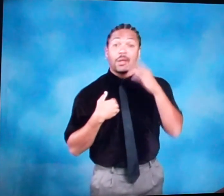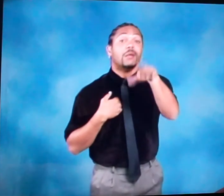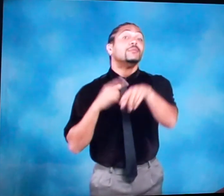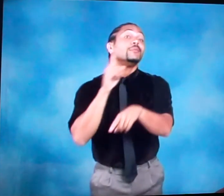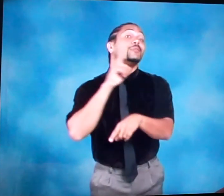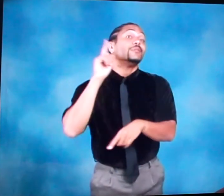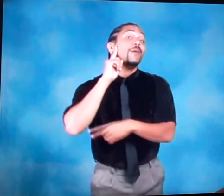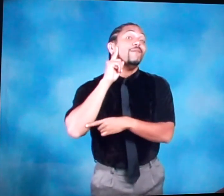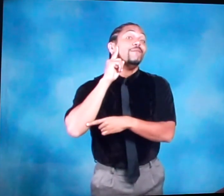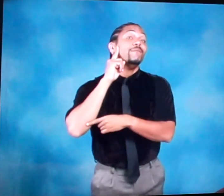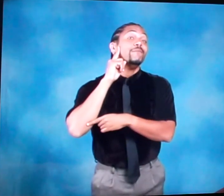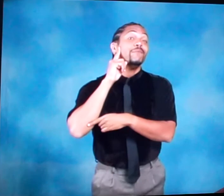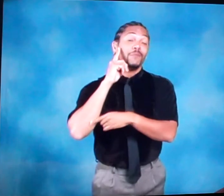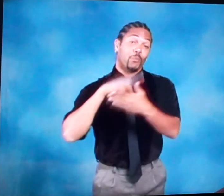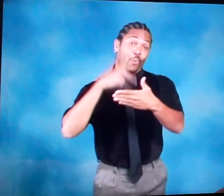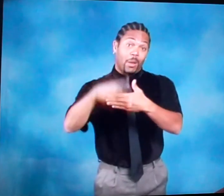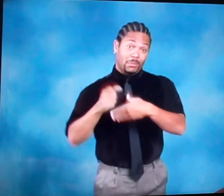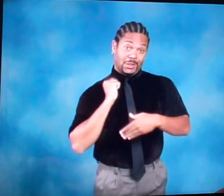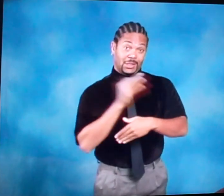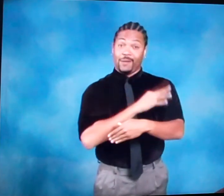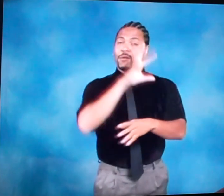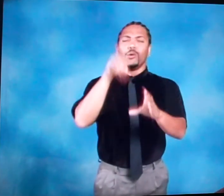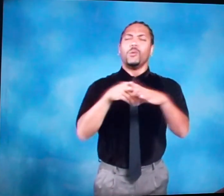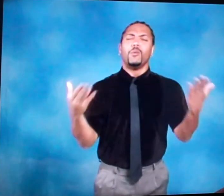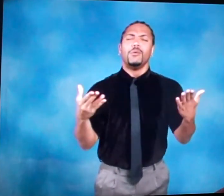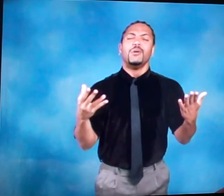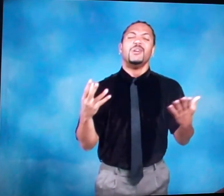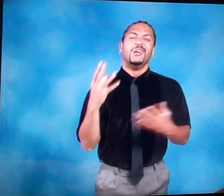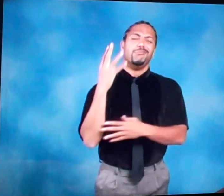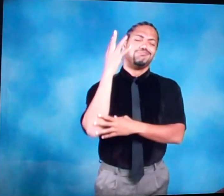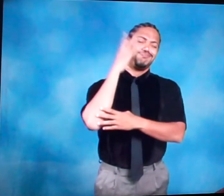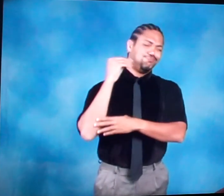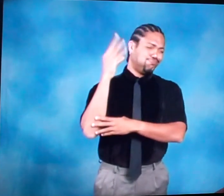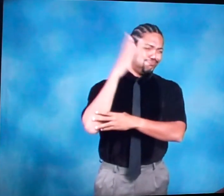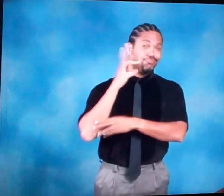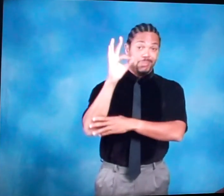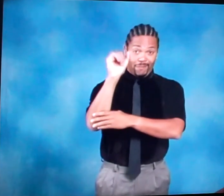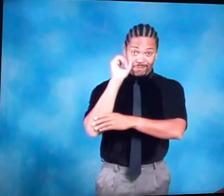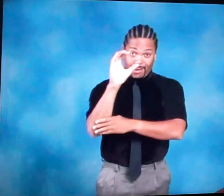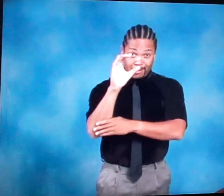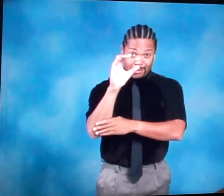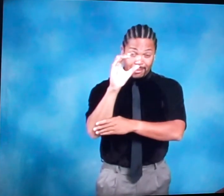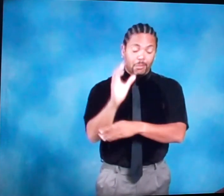more one-on-one attention. And we also have evening classes as well.